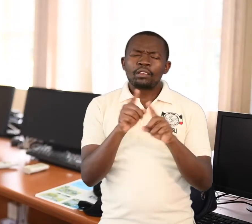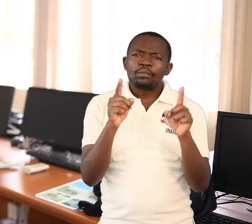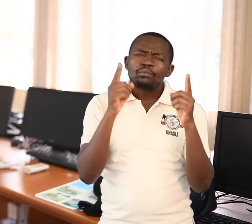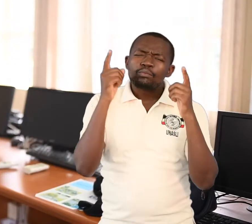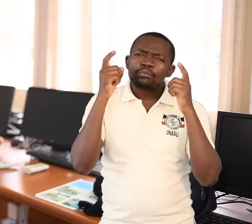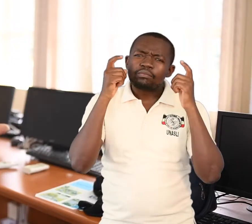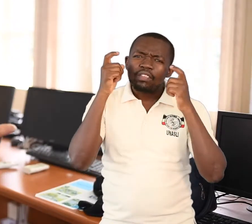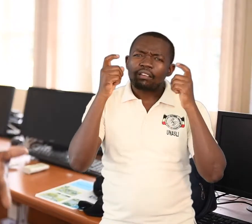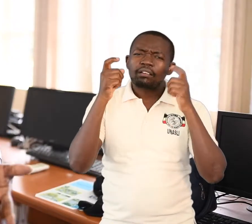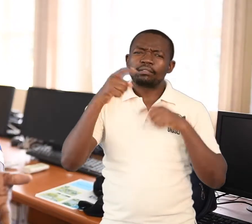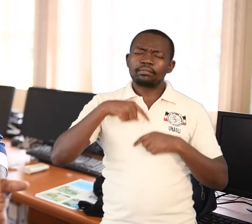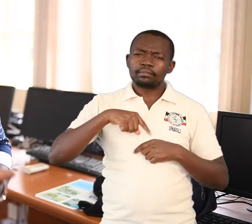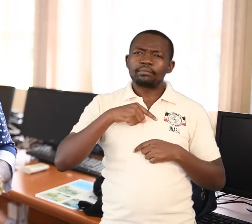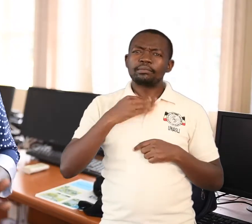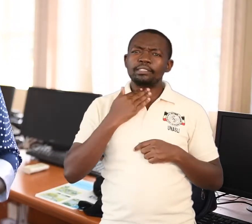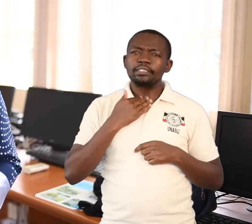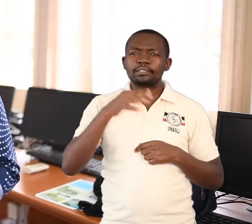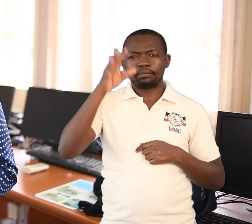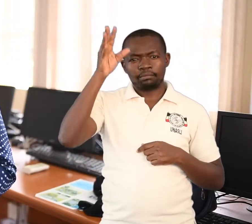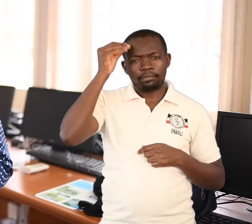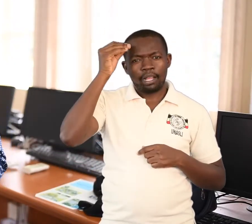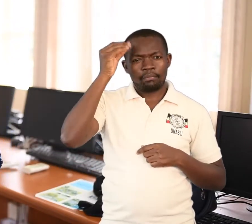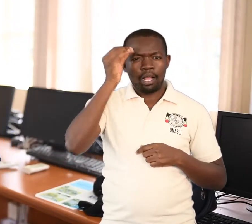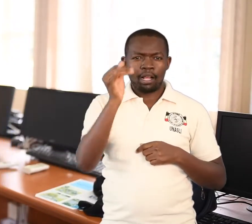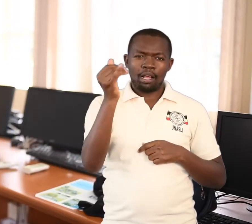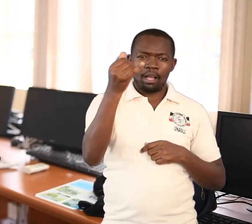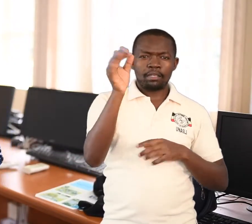need to learn art and design?